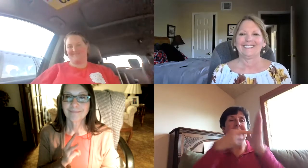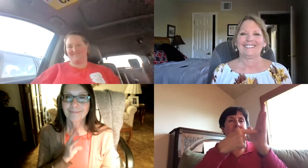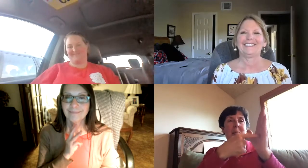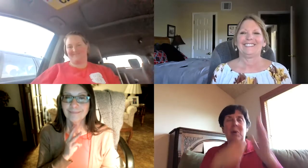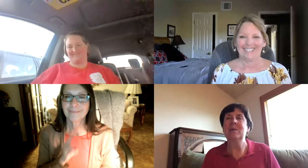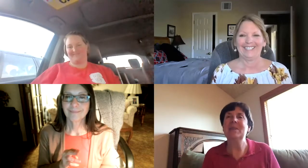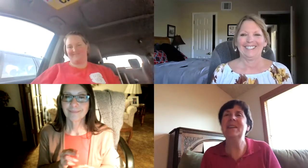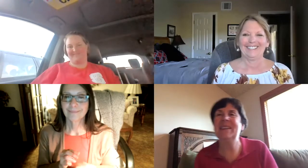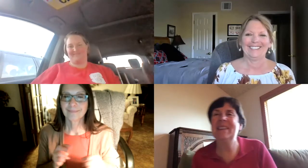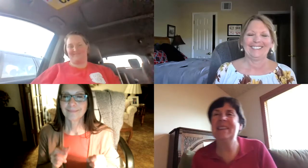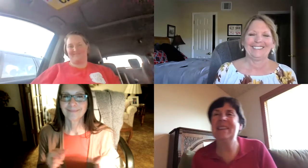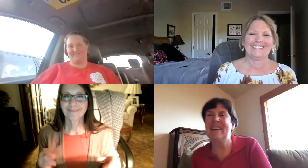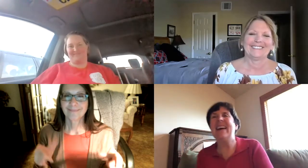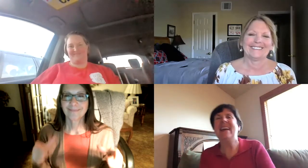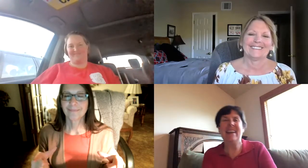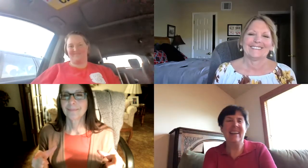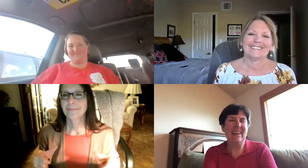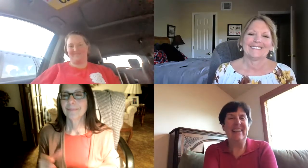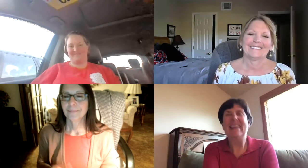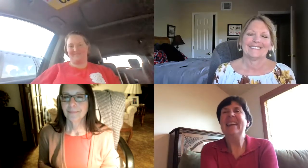Bad example.